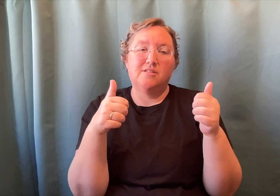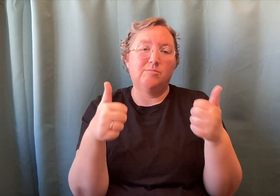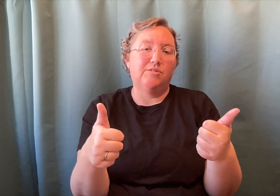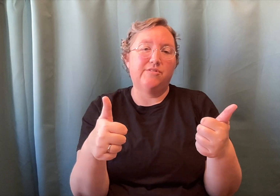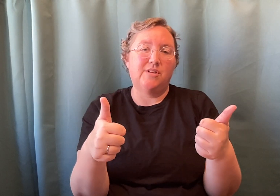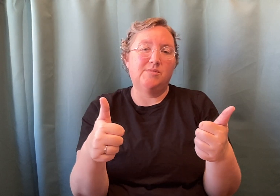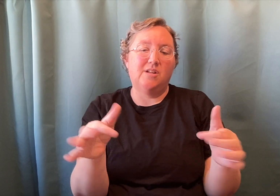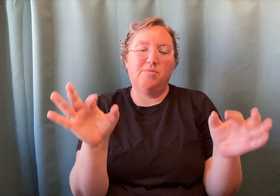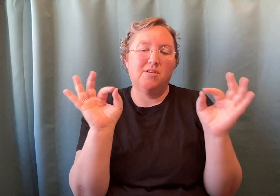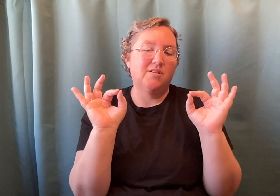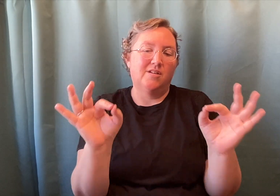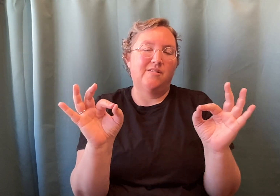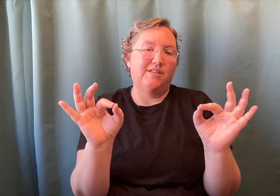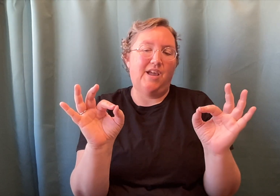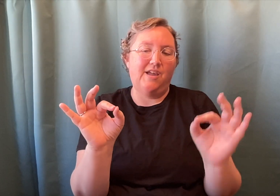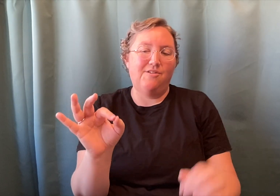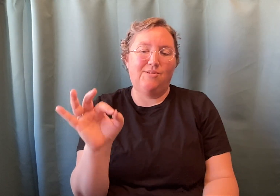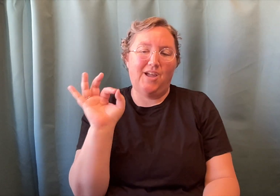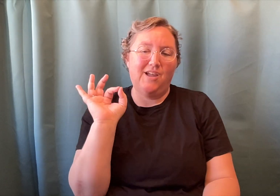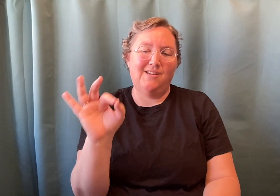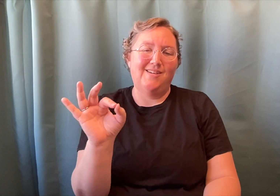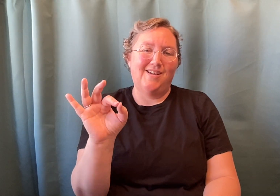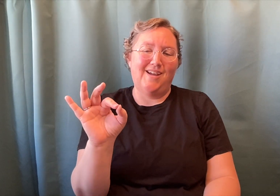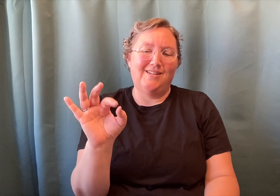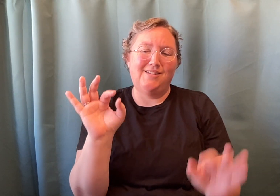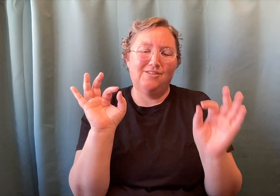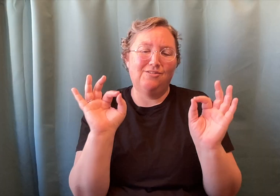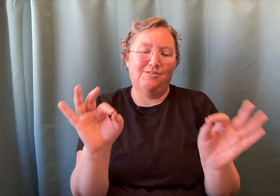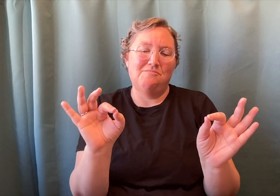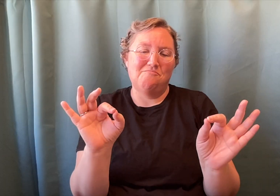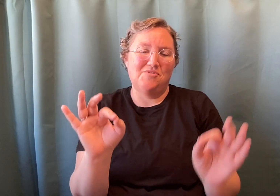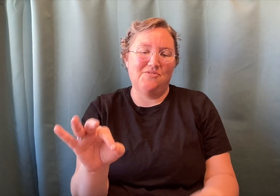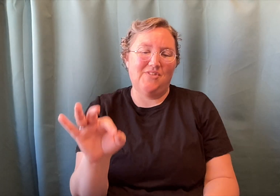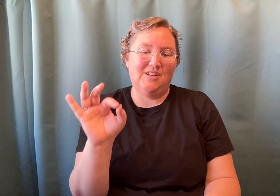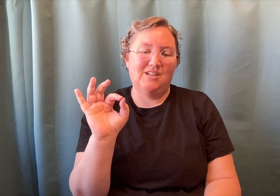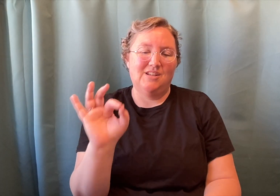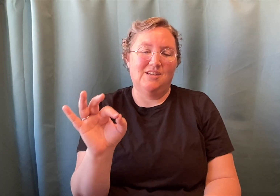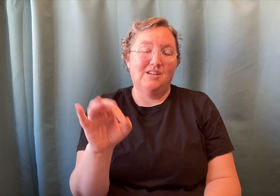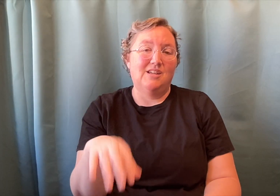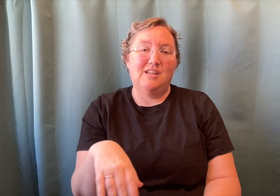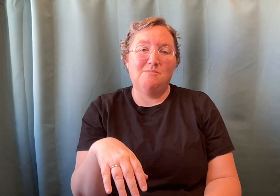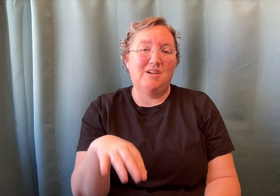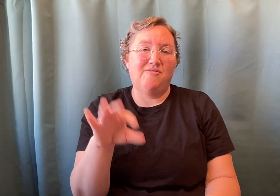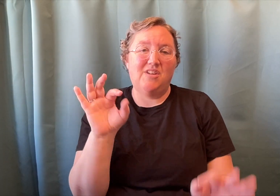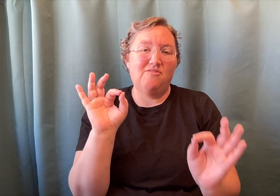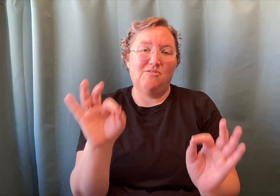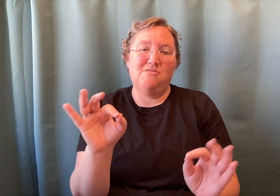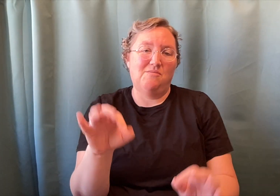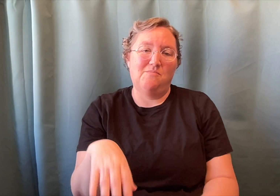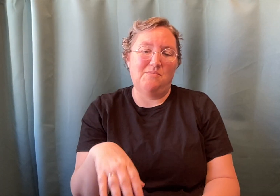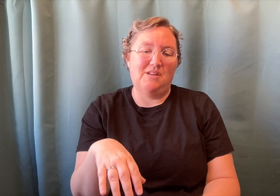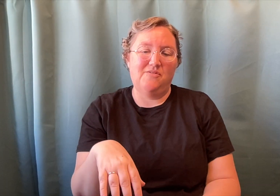Similar to thumbs up, the A-OK, ideal, perfect, in my favor, benefits